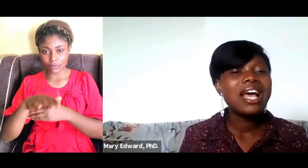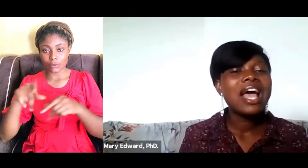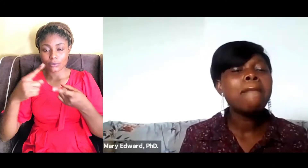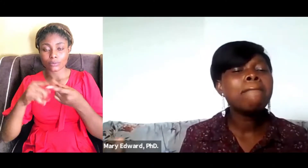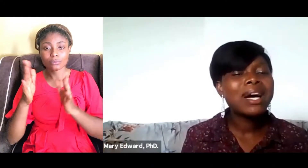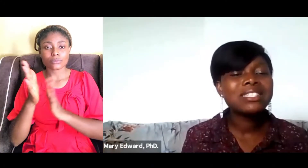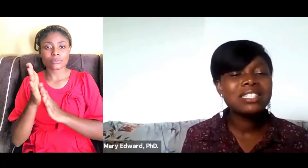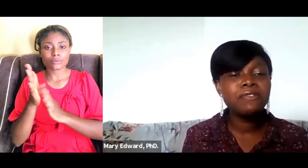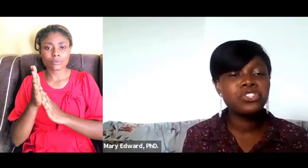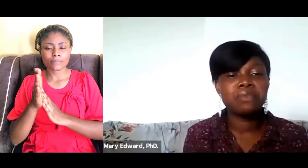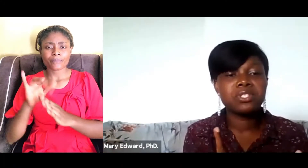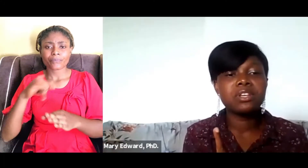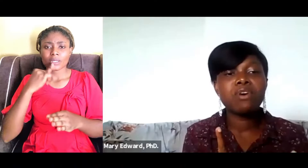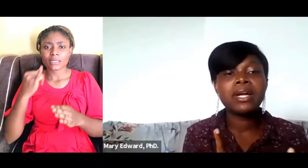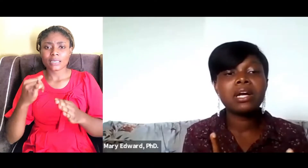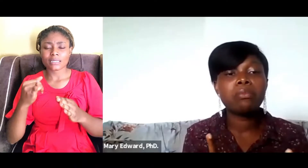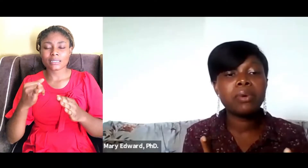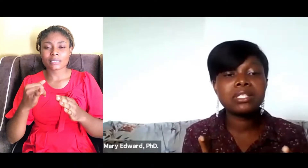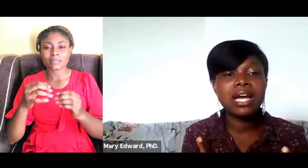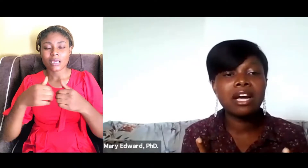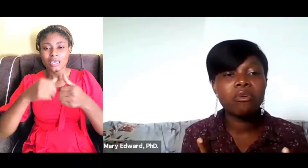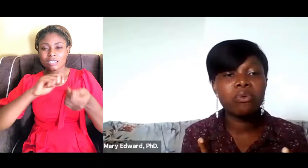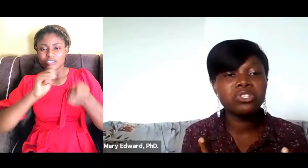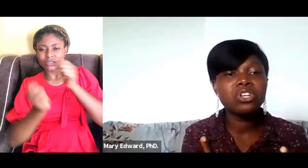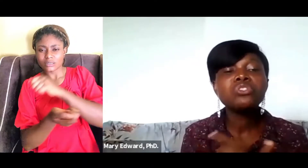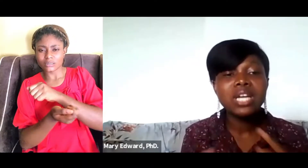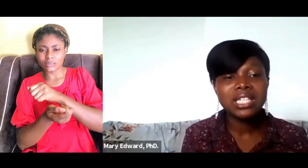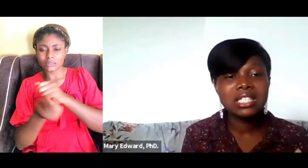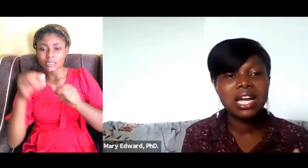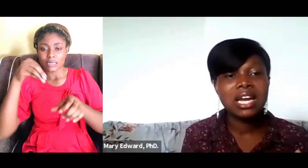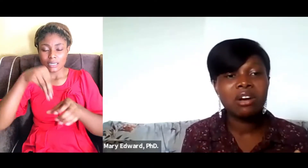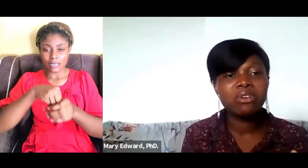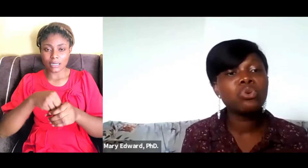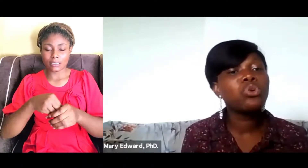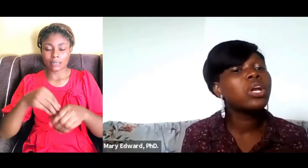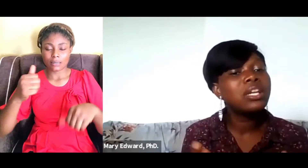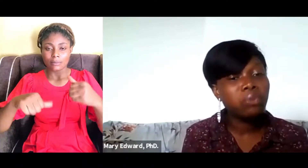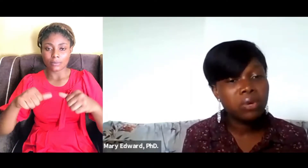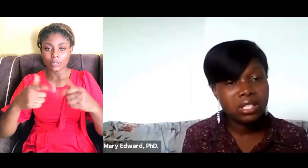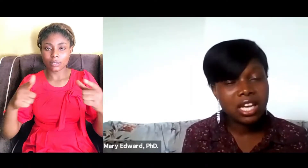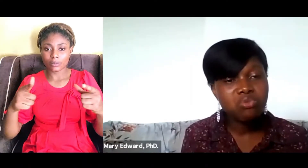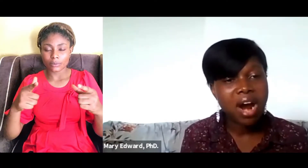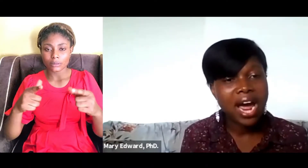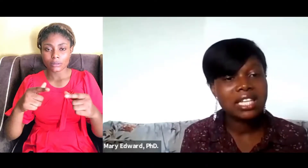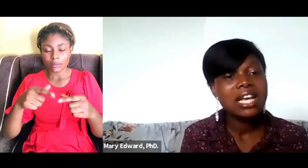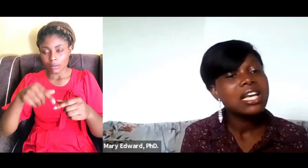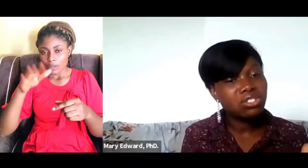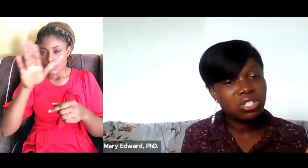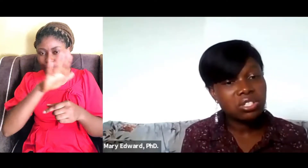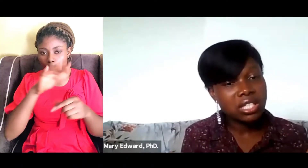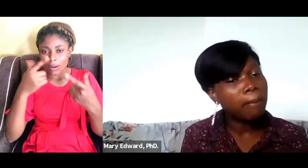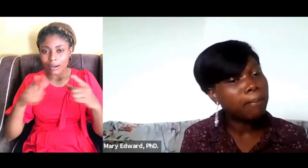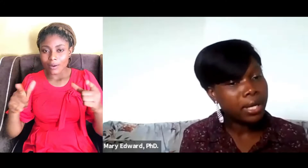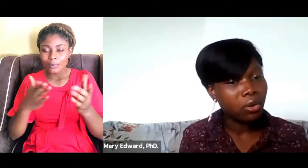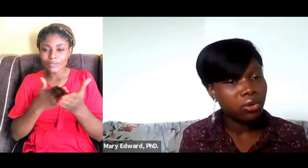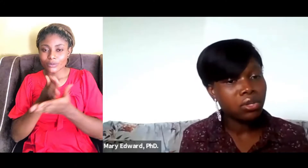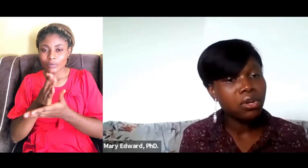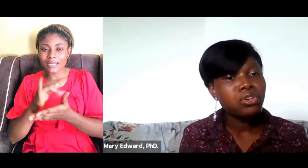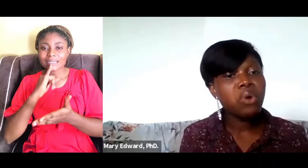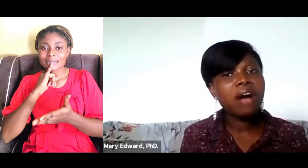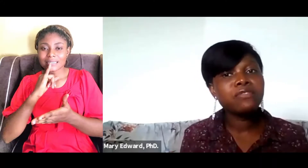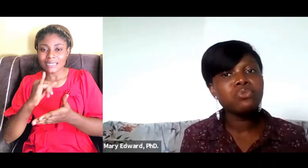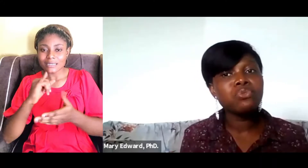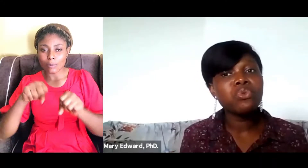there is a massive shift from Adamrobe Sign Language to Ghanaian Sign Language. So your linguistic right is tampered